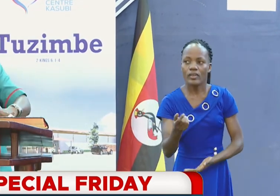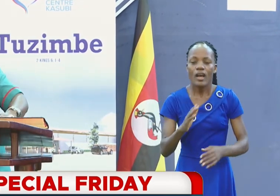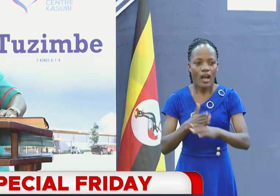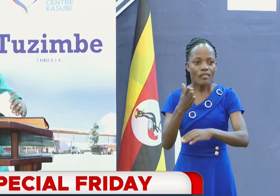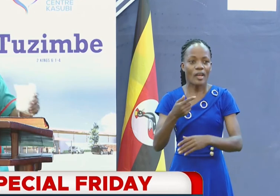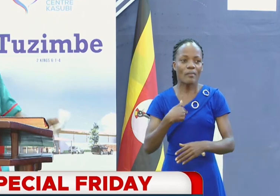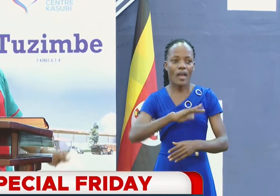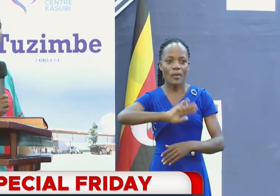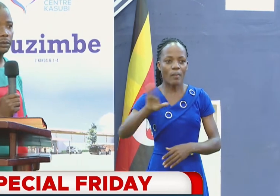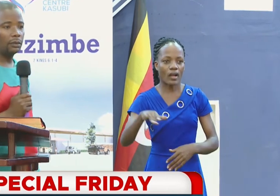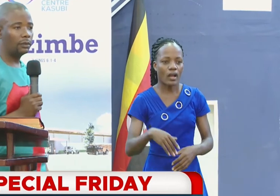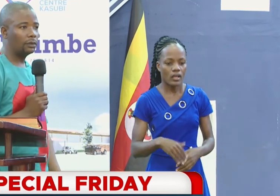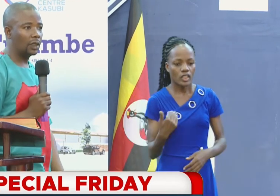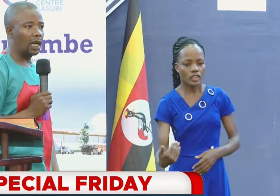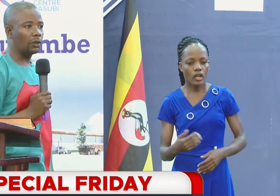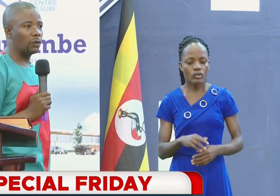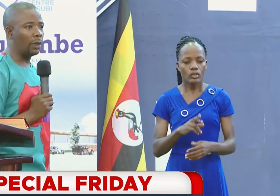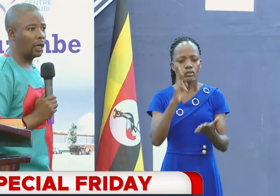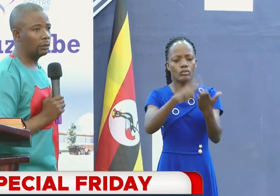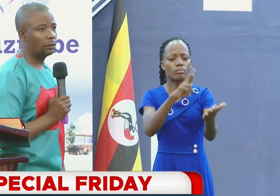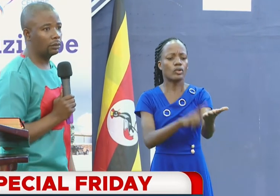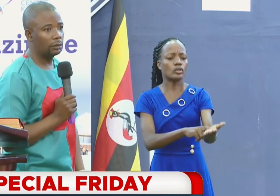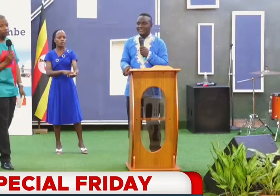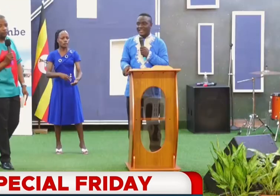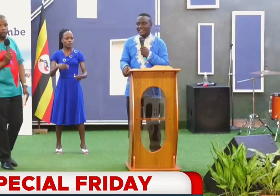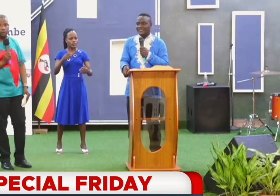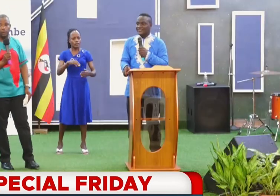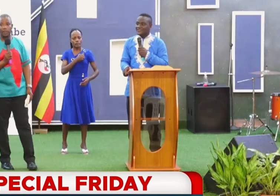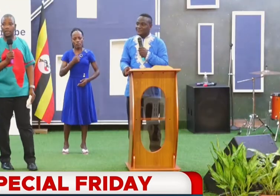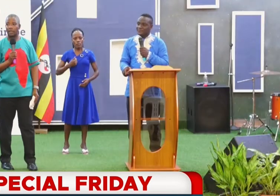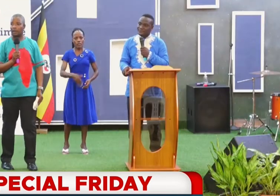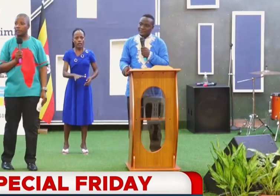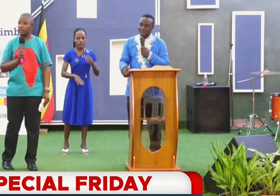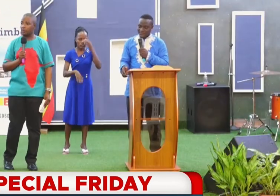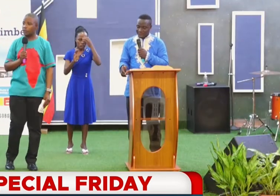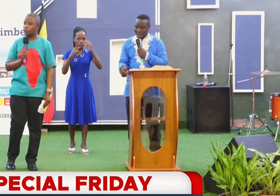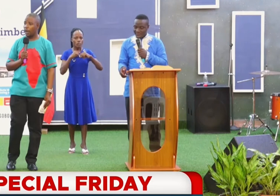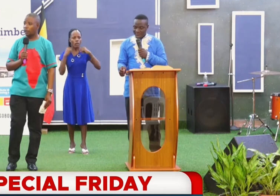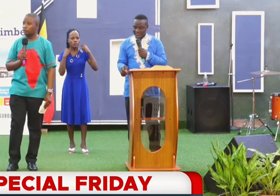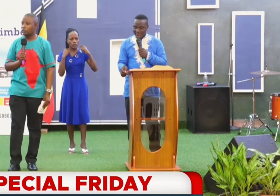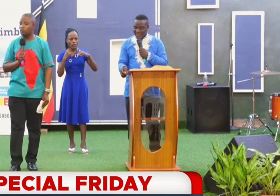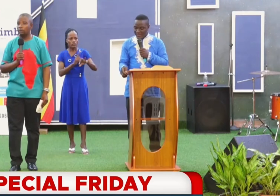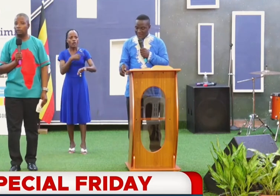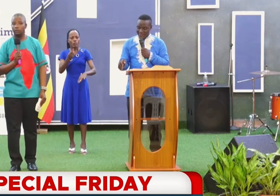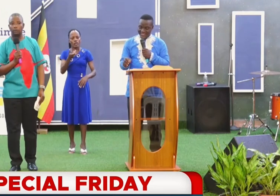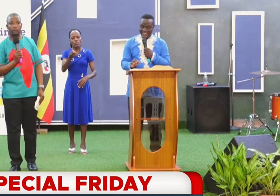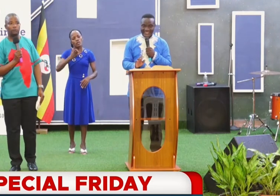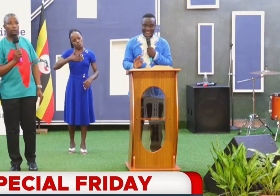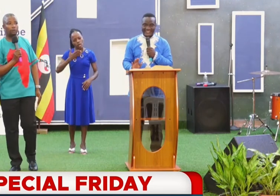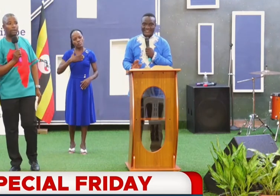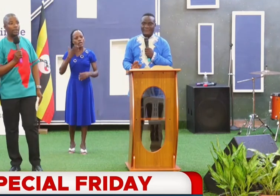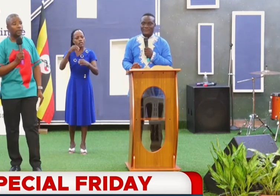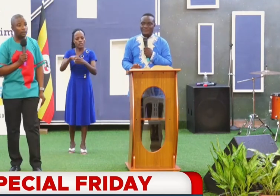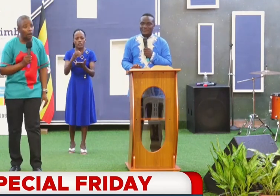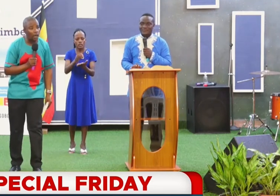When I went back, she reported the mother. Said, Pastor, the money you gave me was in a